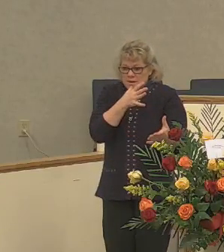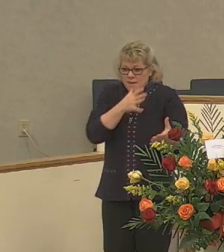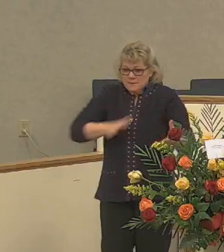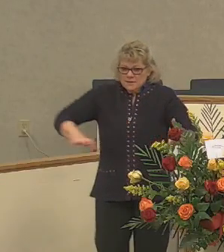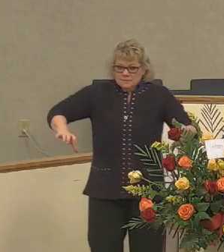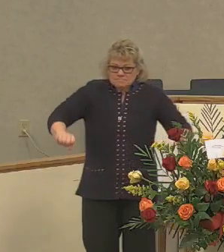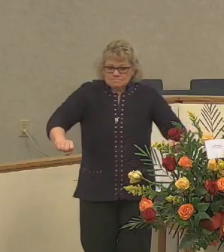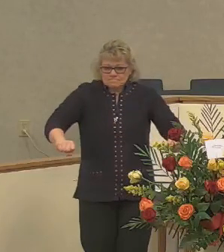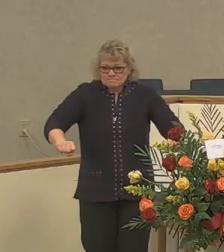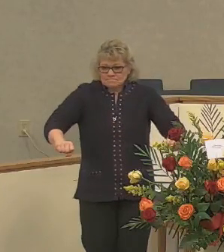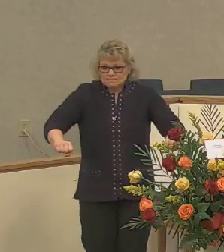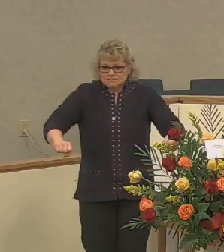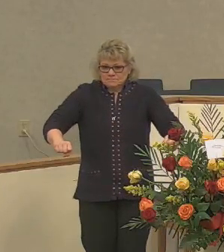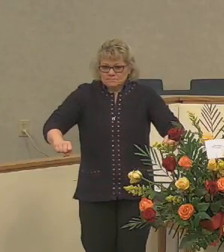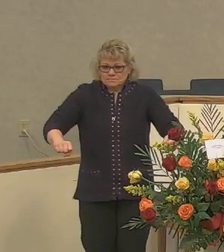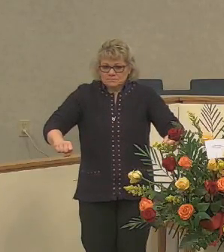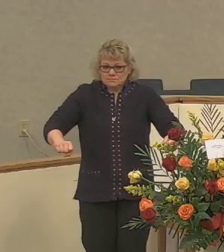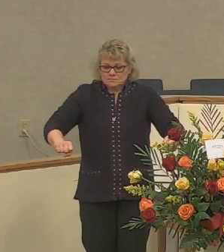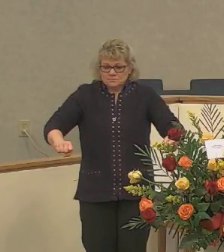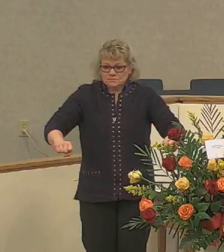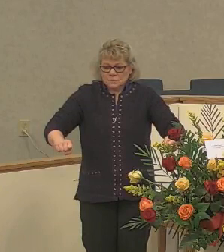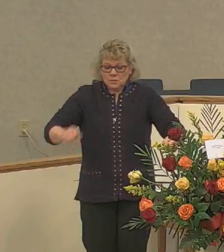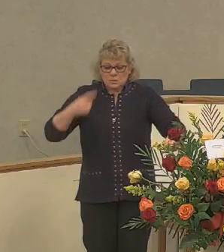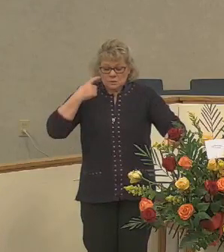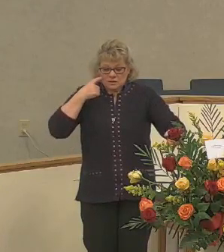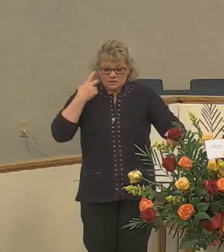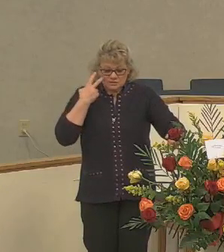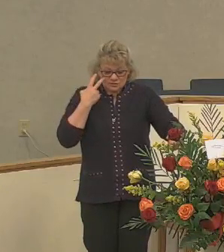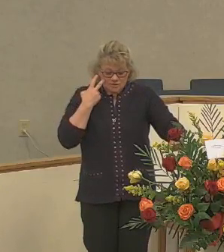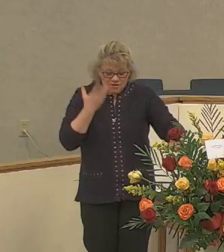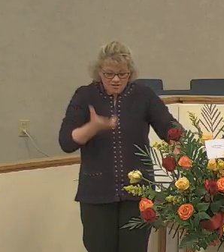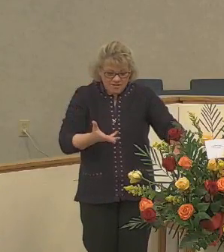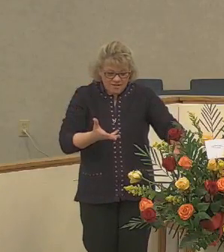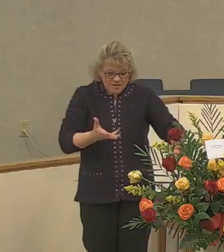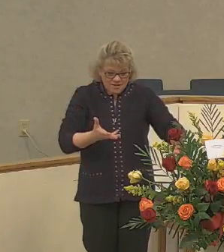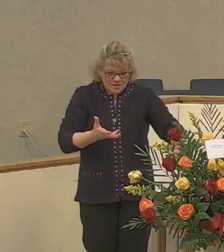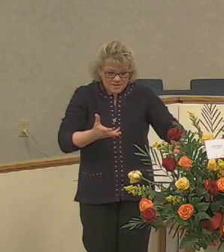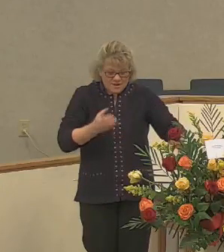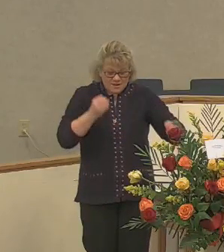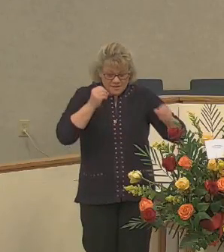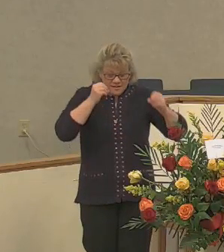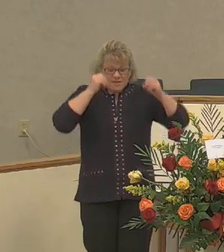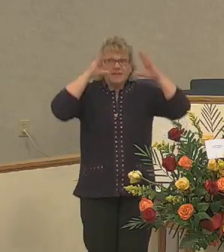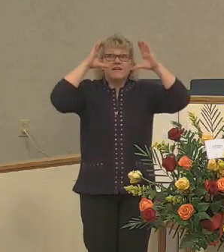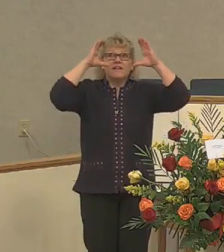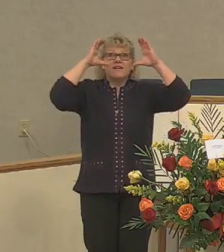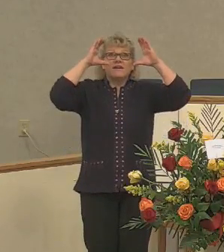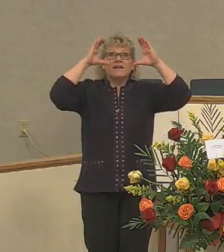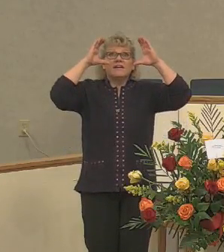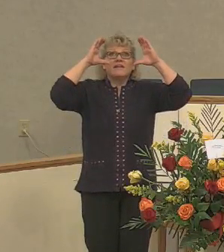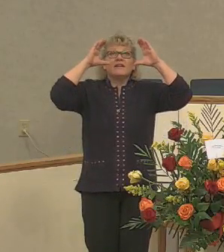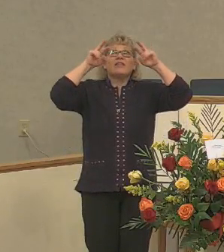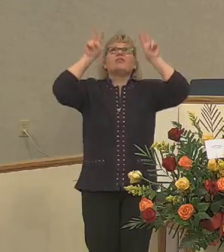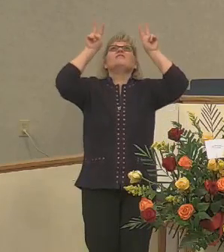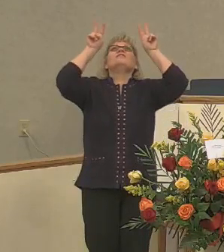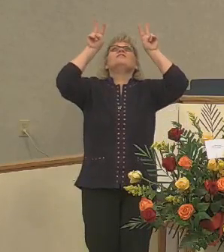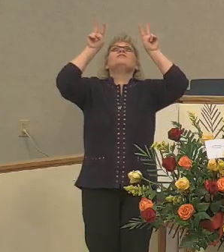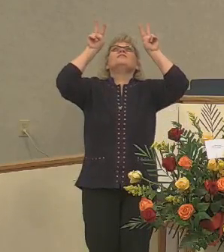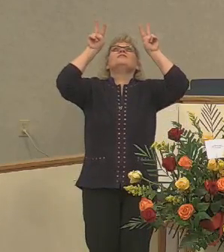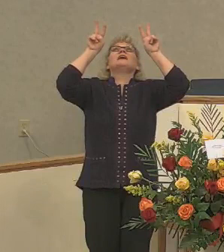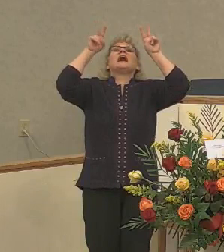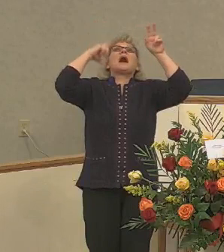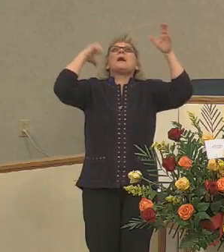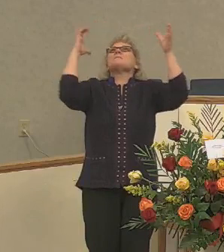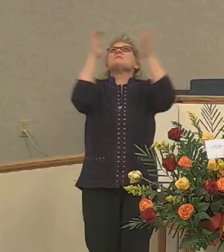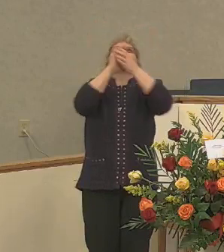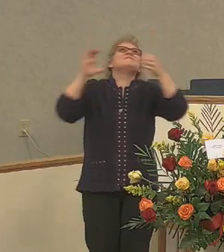other, and we witnessed him opening his eyes, looking at the ceiling, and I believe